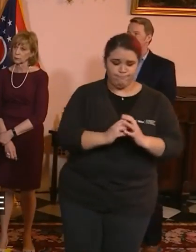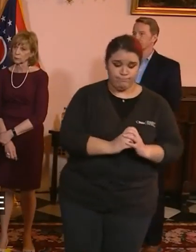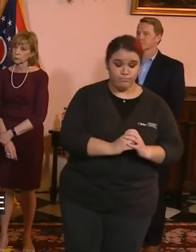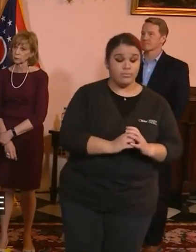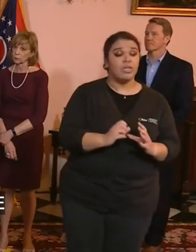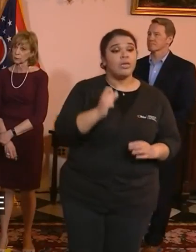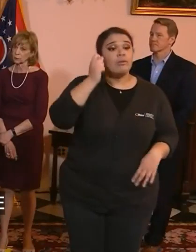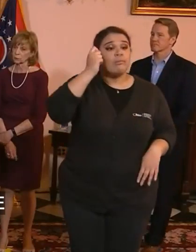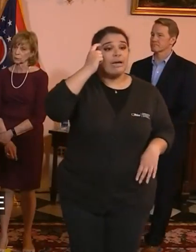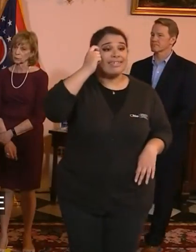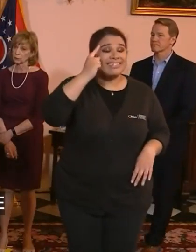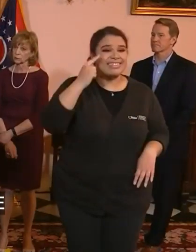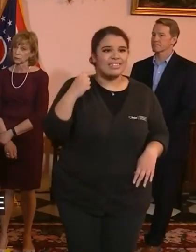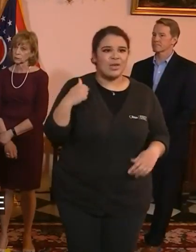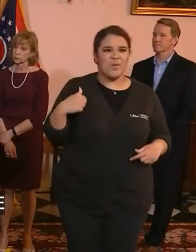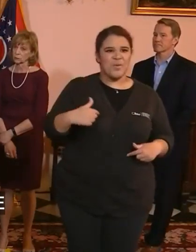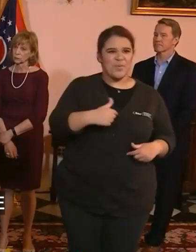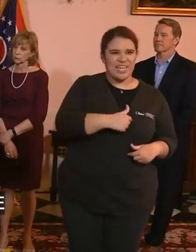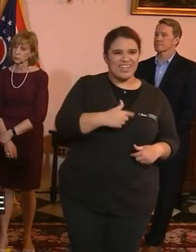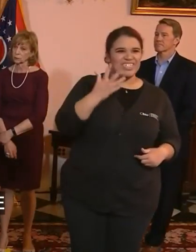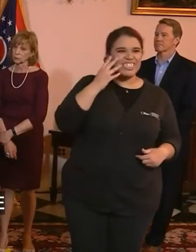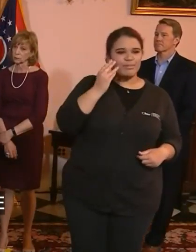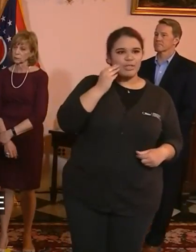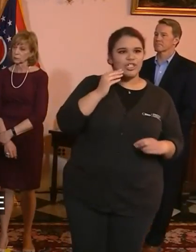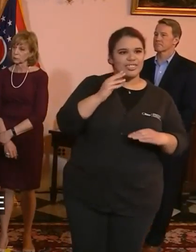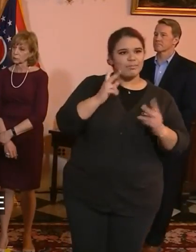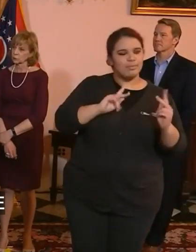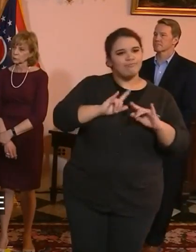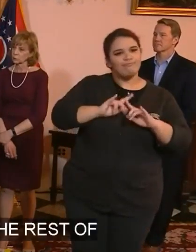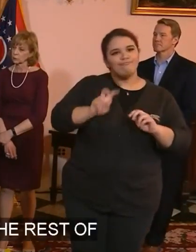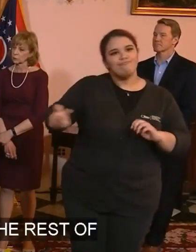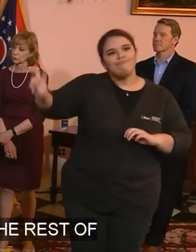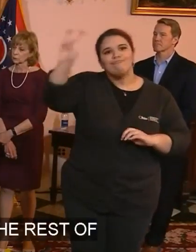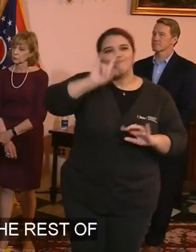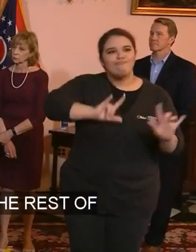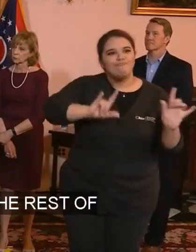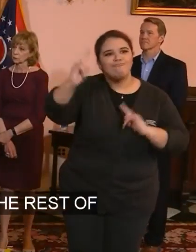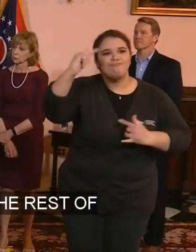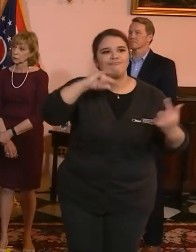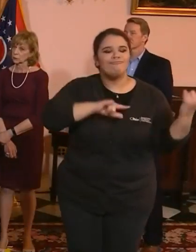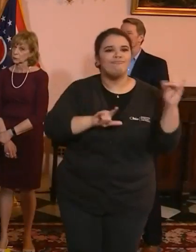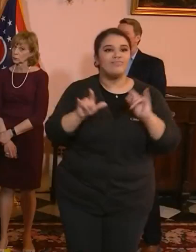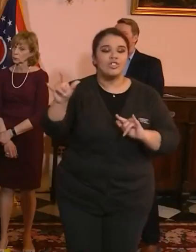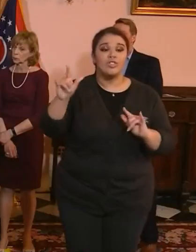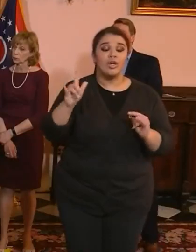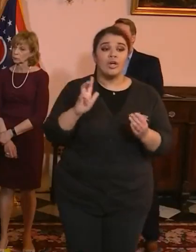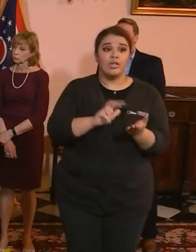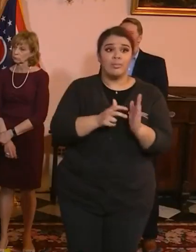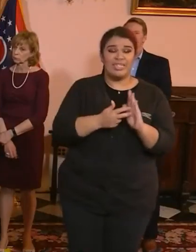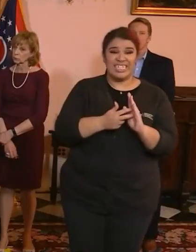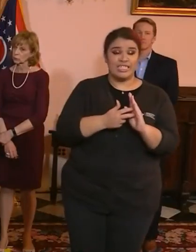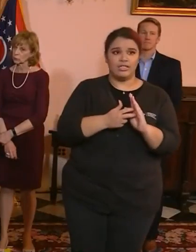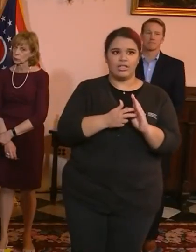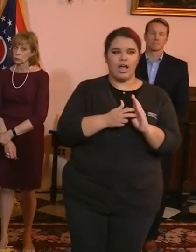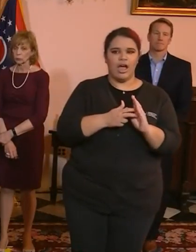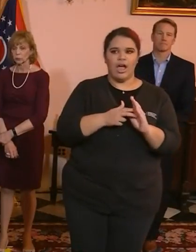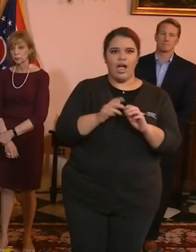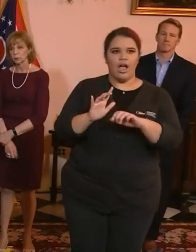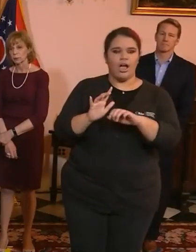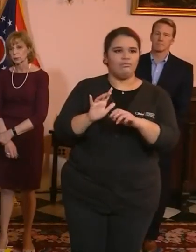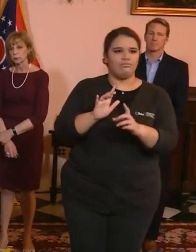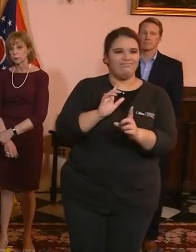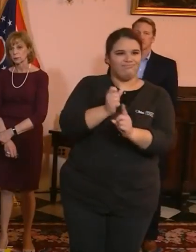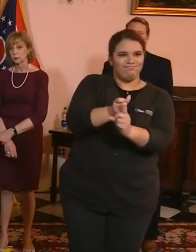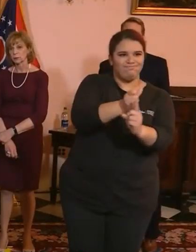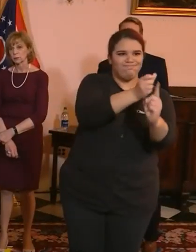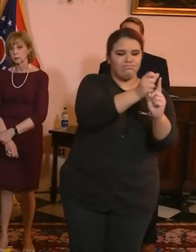Europe and elsewhere, we've seen it seed everywhere. And so we're looking, this is some of the best analytics. I know it's what the